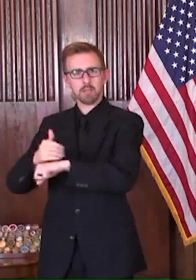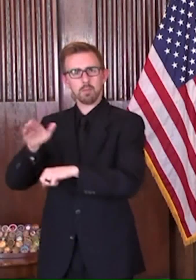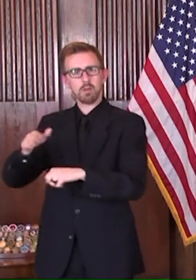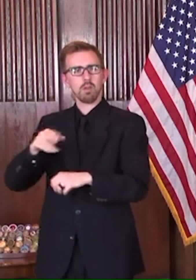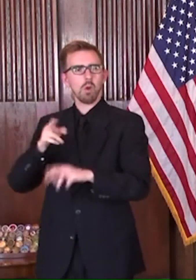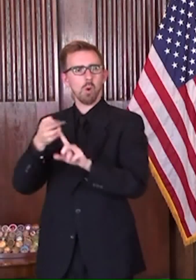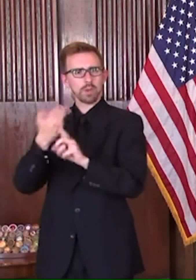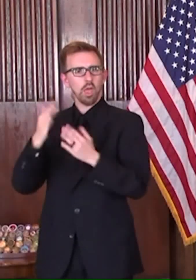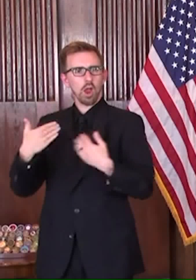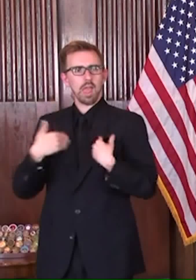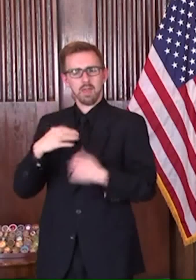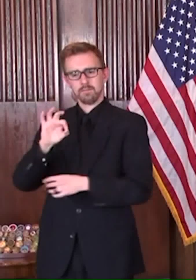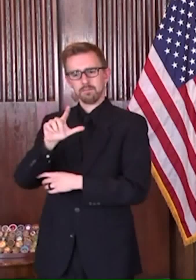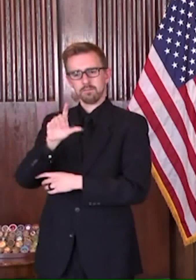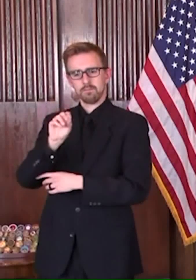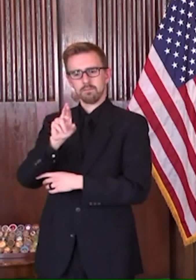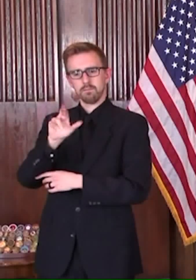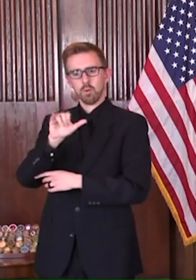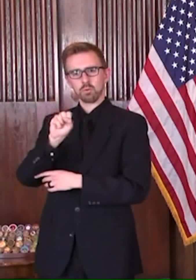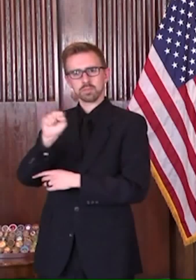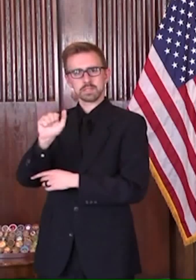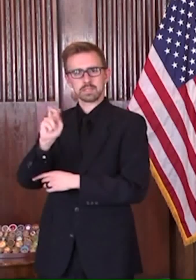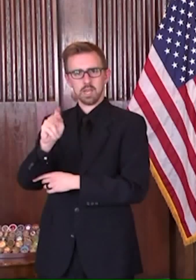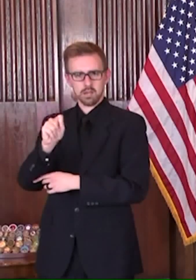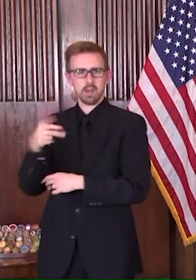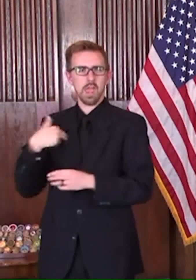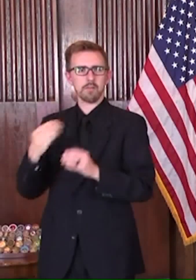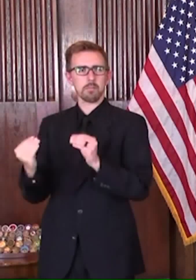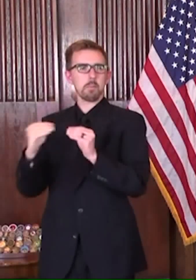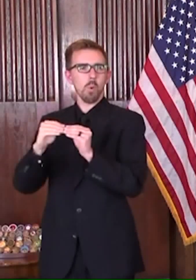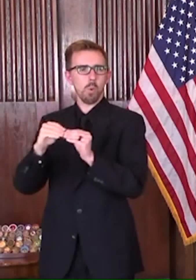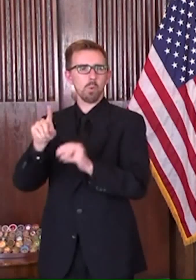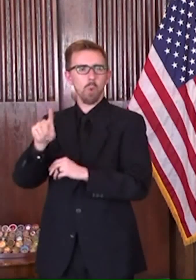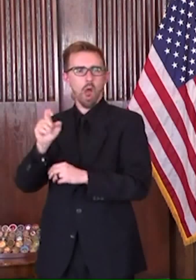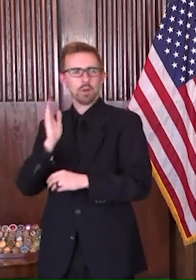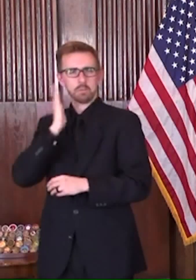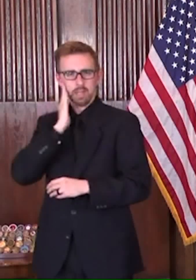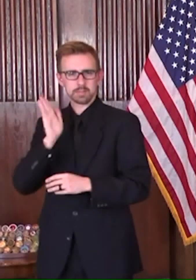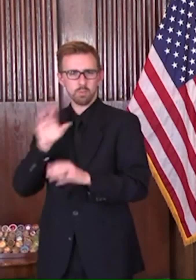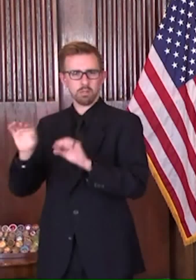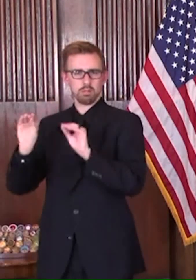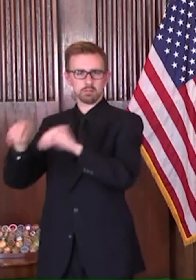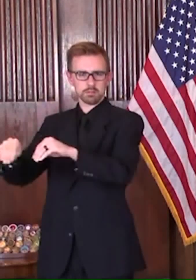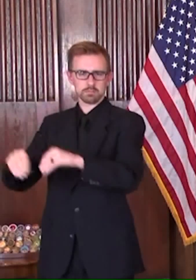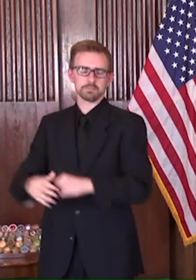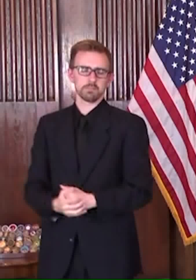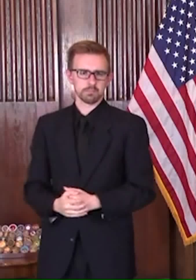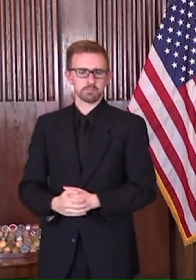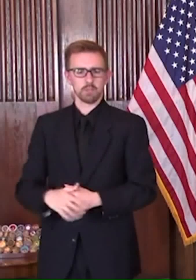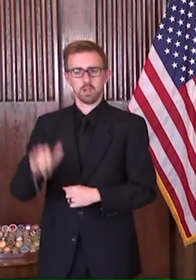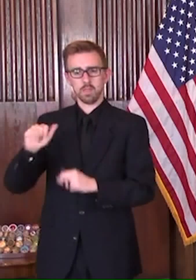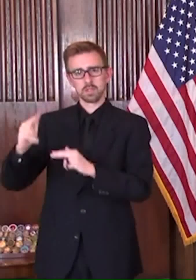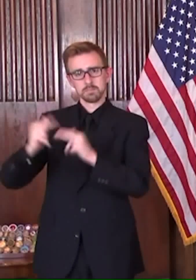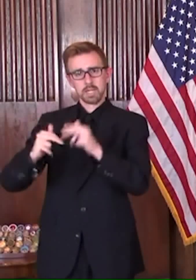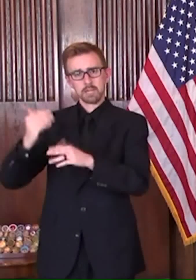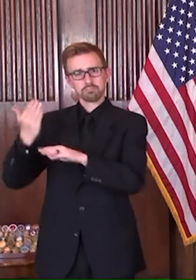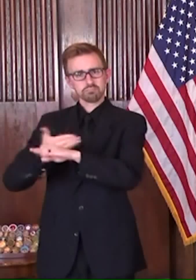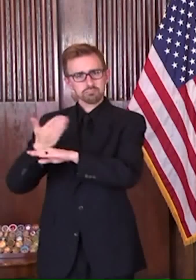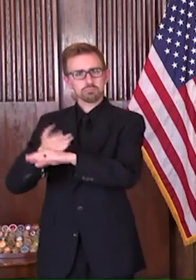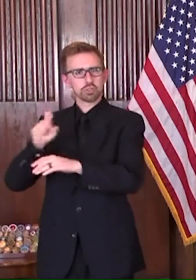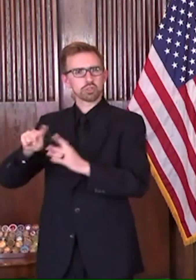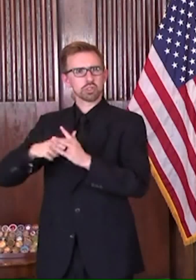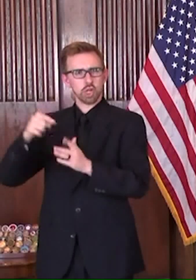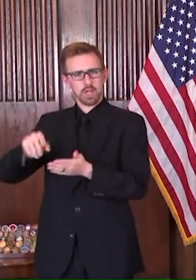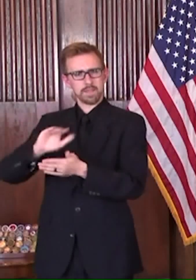in Florissant that will provide over 100 additional beds. The construction of this facility should start this